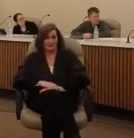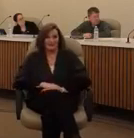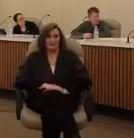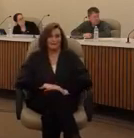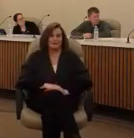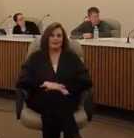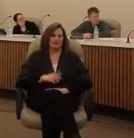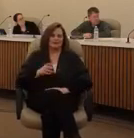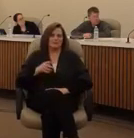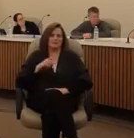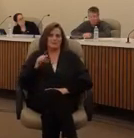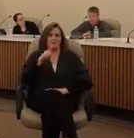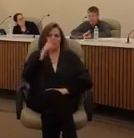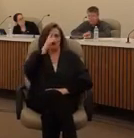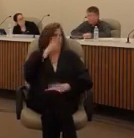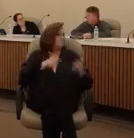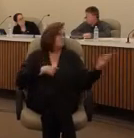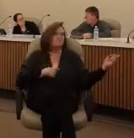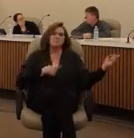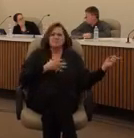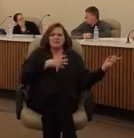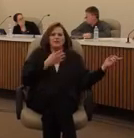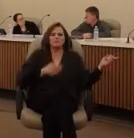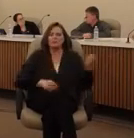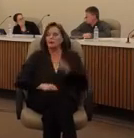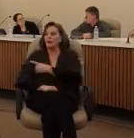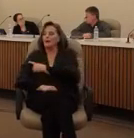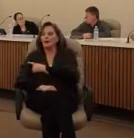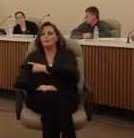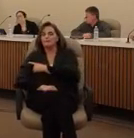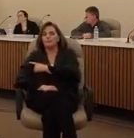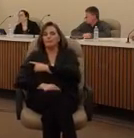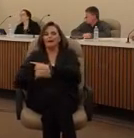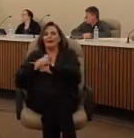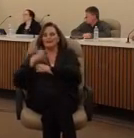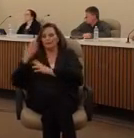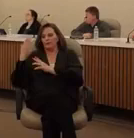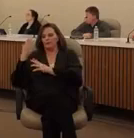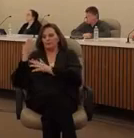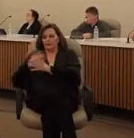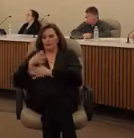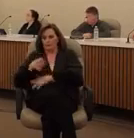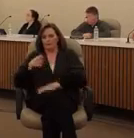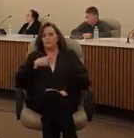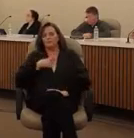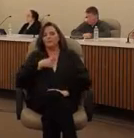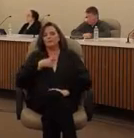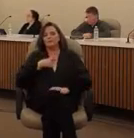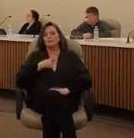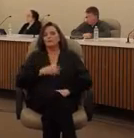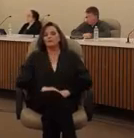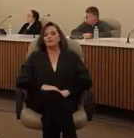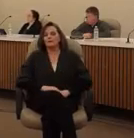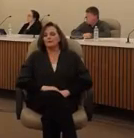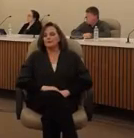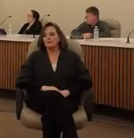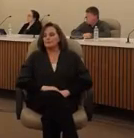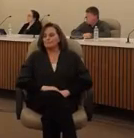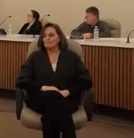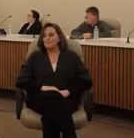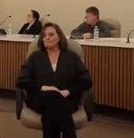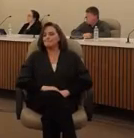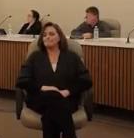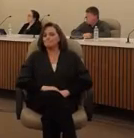What do you guys think? I'm fine with that. So I can tell you, I'm sorry to interrupt you. The gas station, I'm getting an update. Apparently I didn't look at my